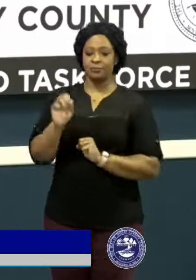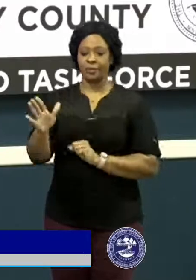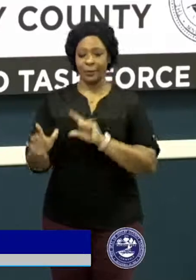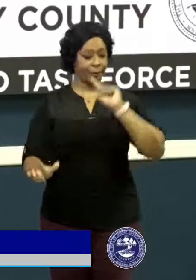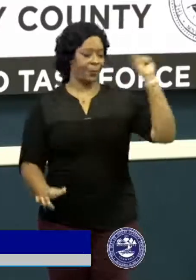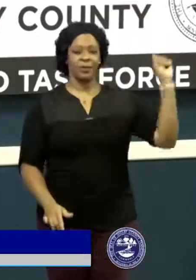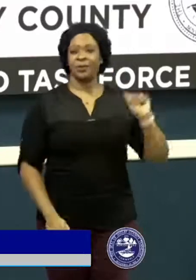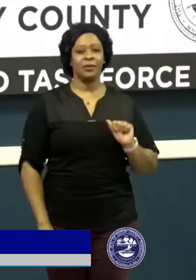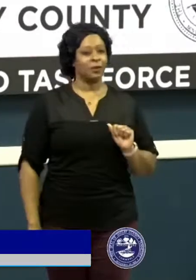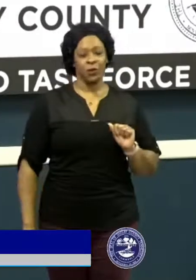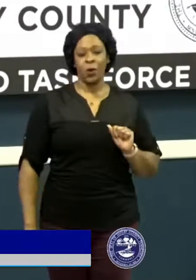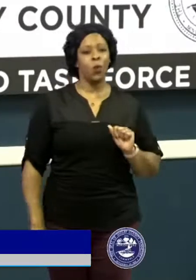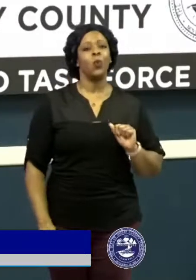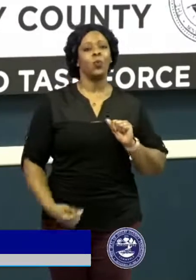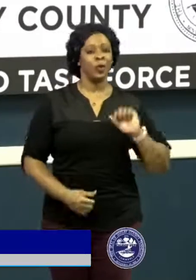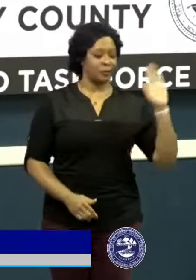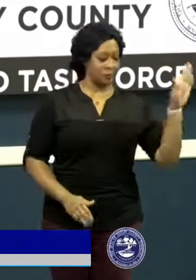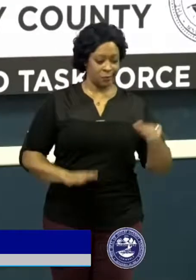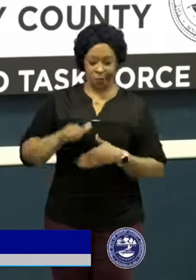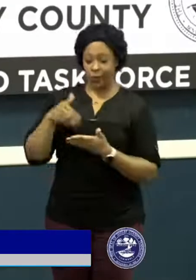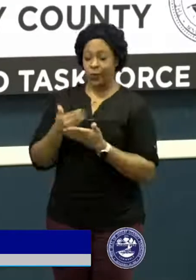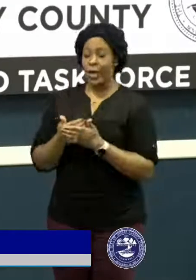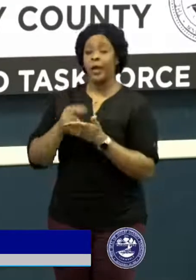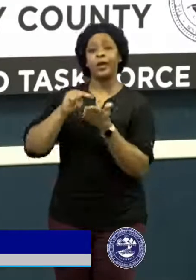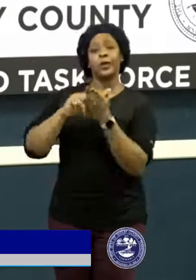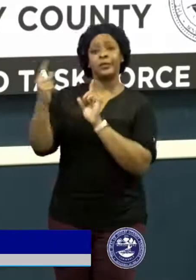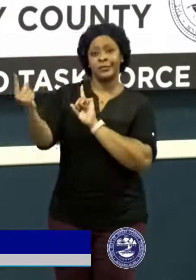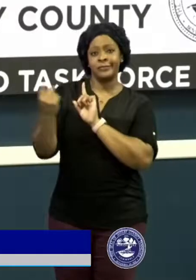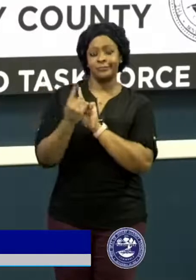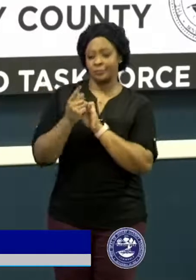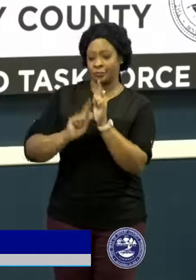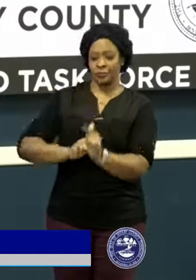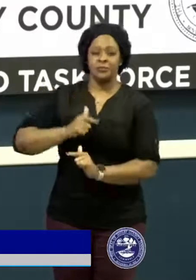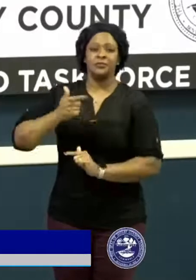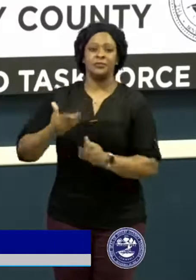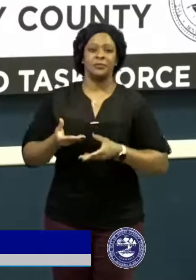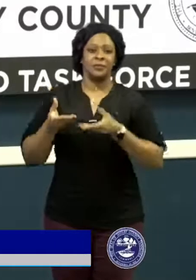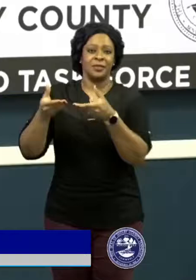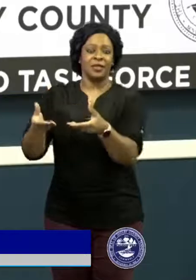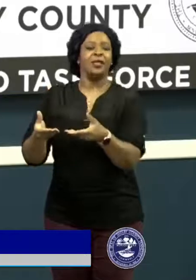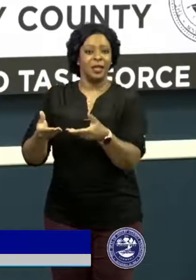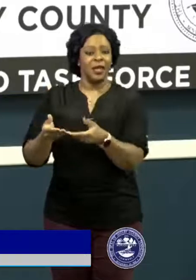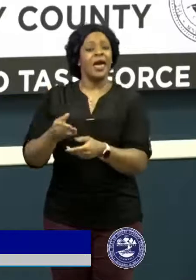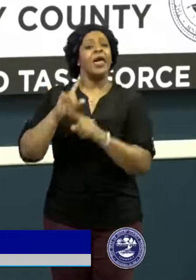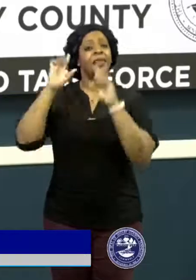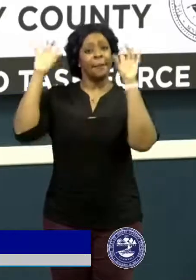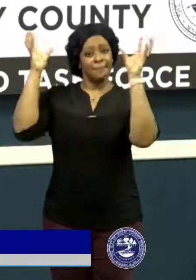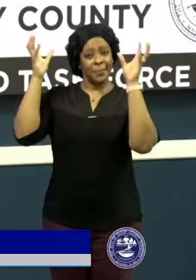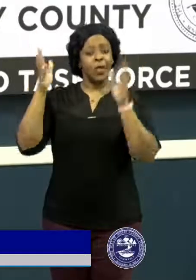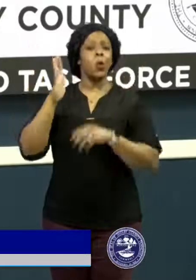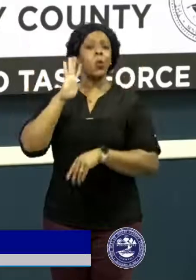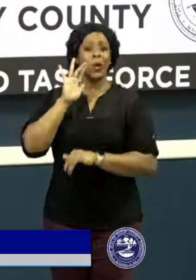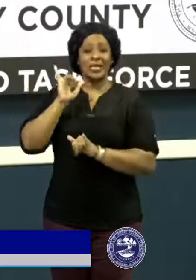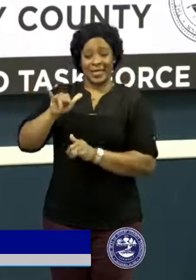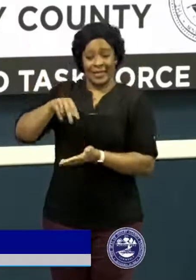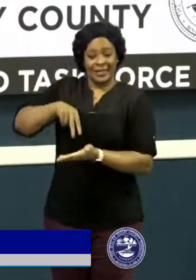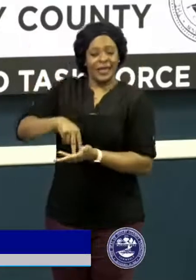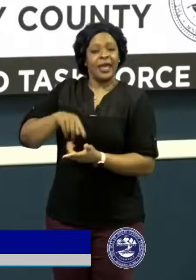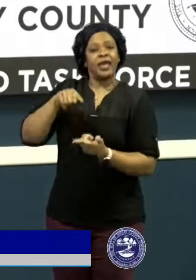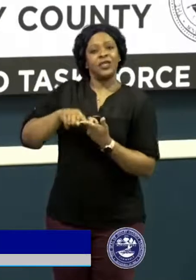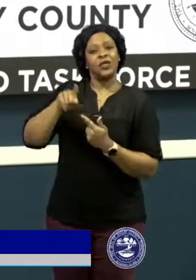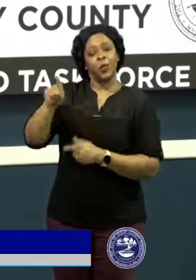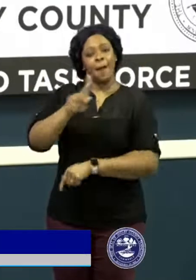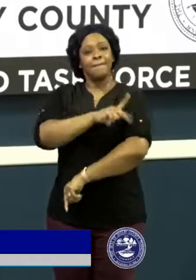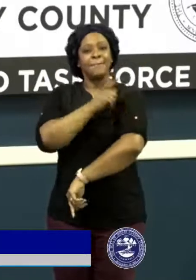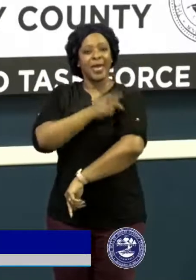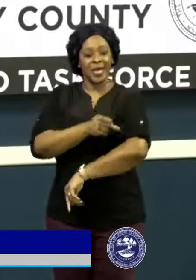actually do a firm handoff. And our paramedics will stay with the patient until such time as there's medical staff available. We typically like